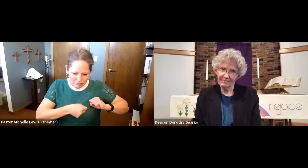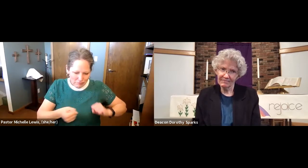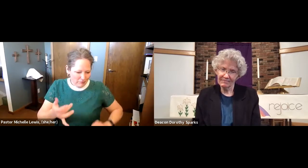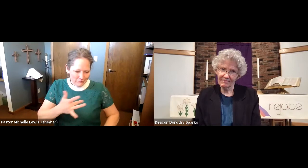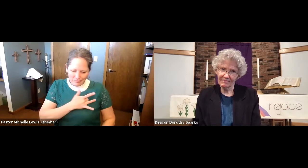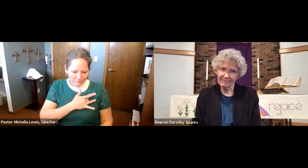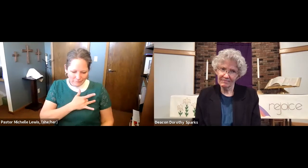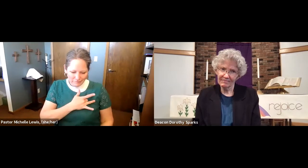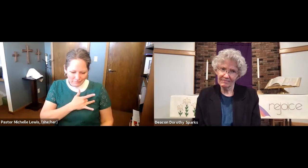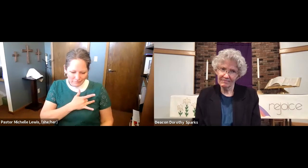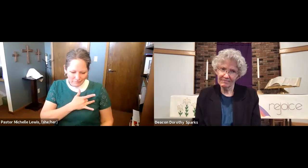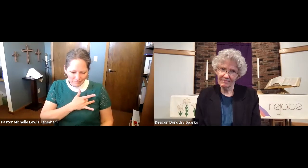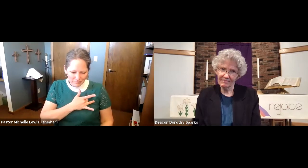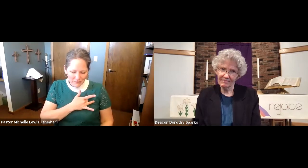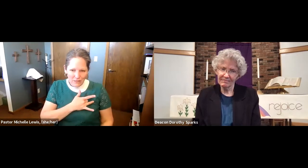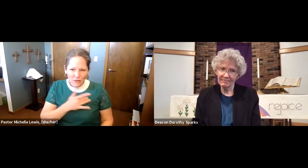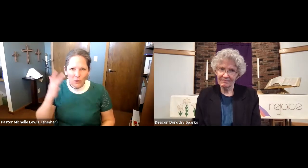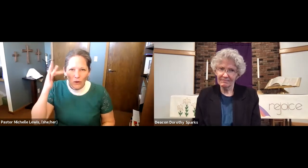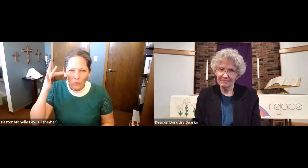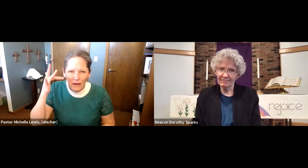We are heartbroken again